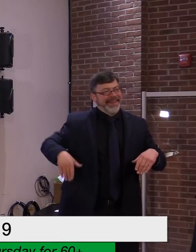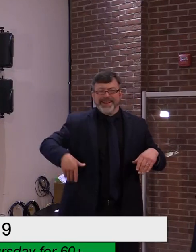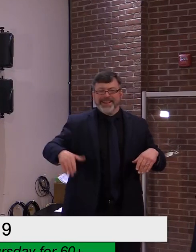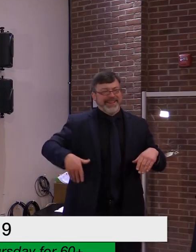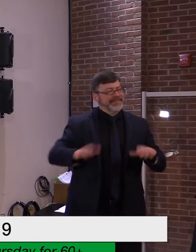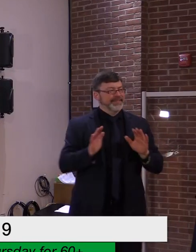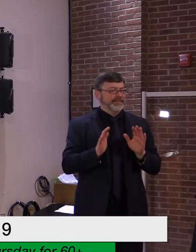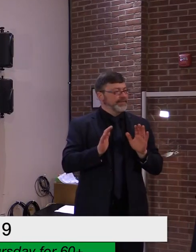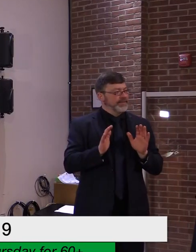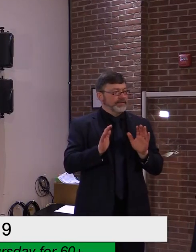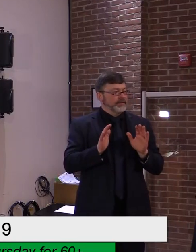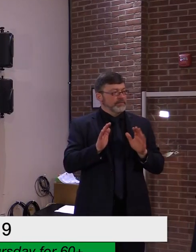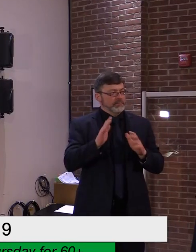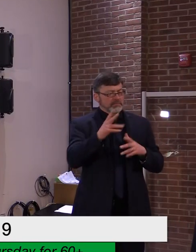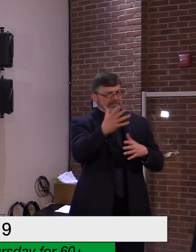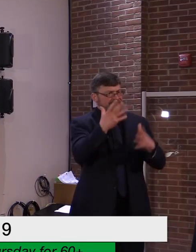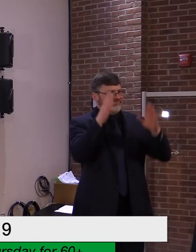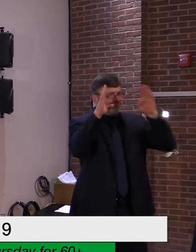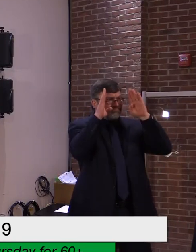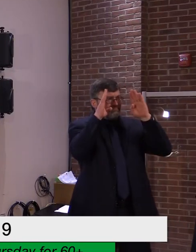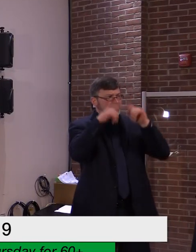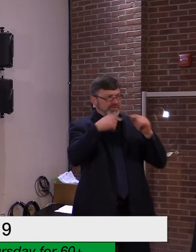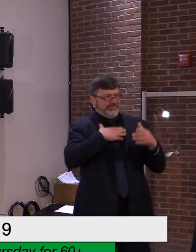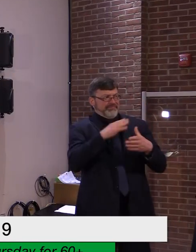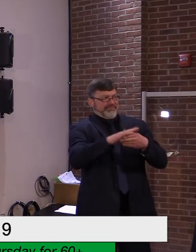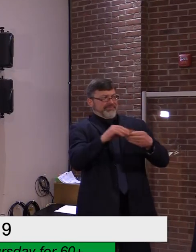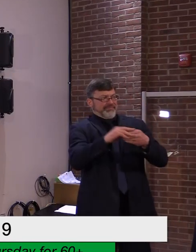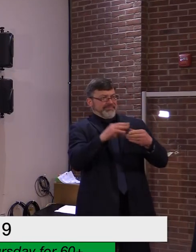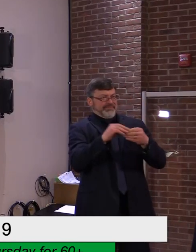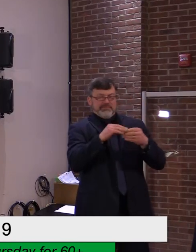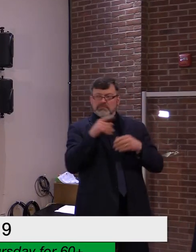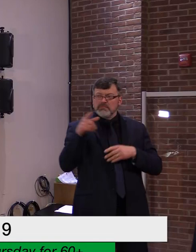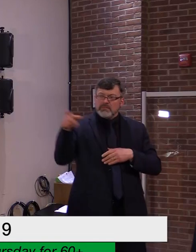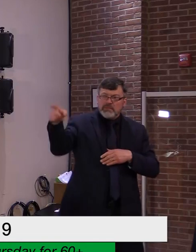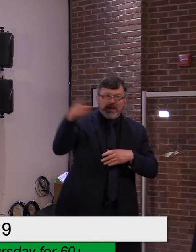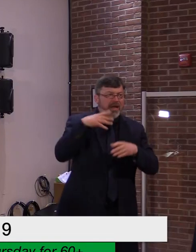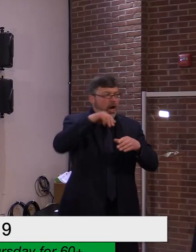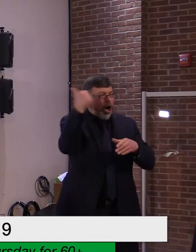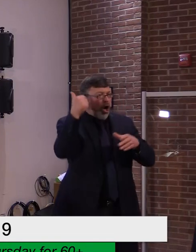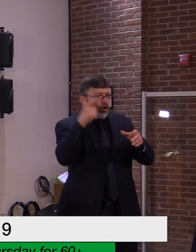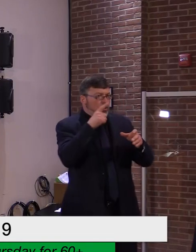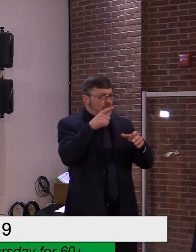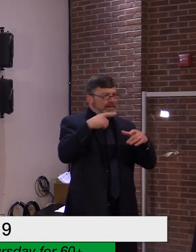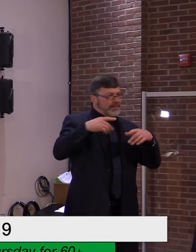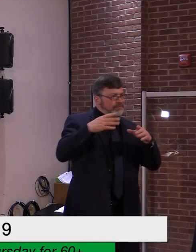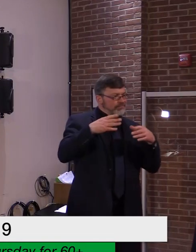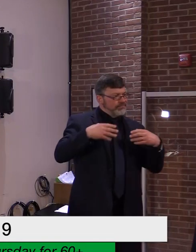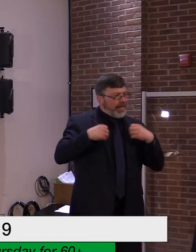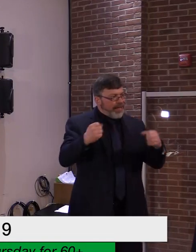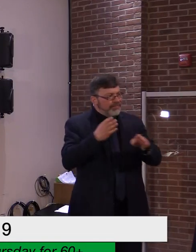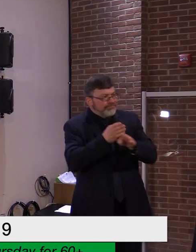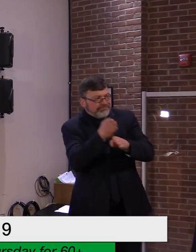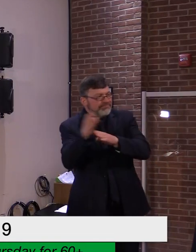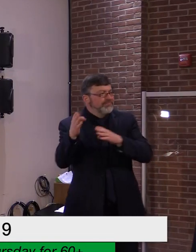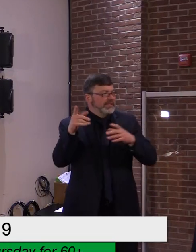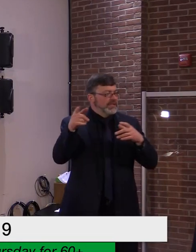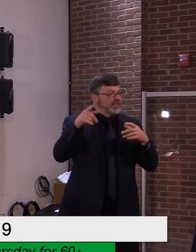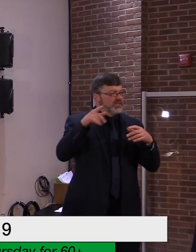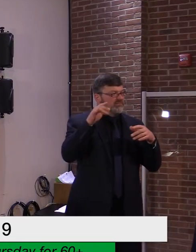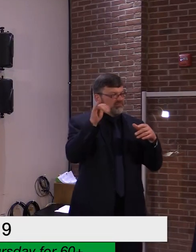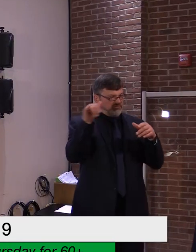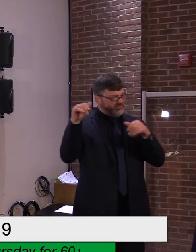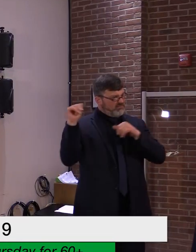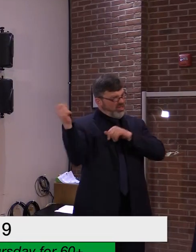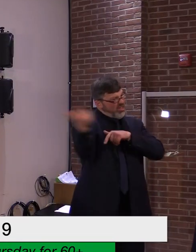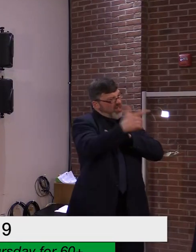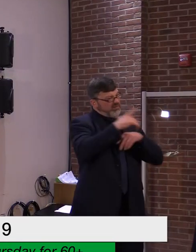public health experts on national media, I hope the message you're getting is that we are all aligned in our assessment of where